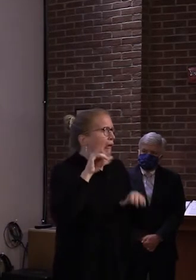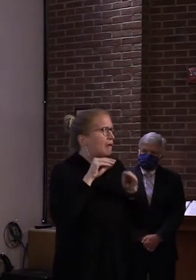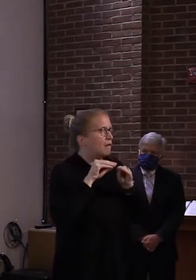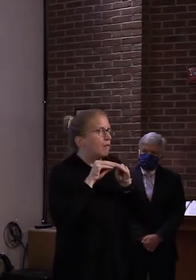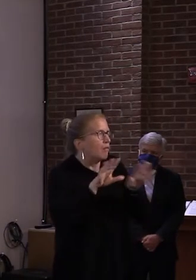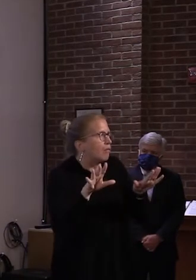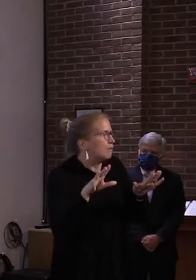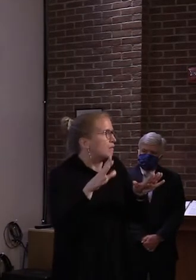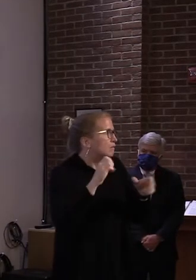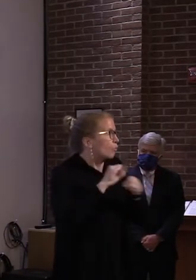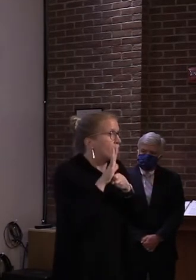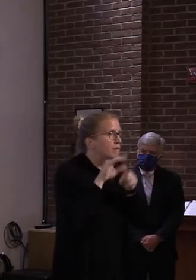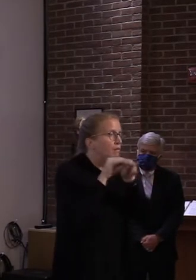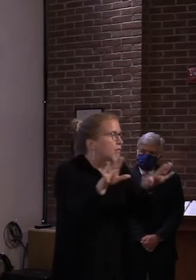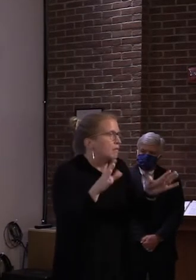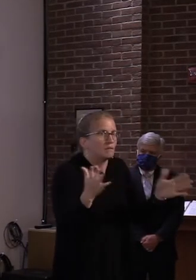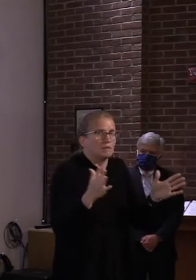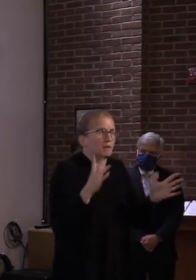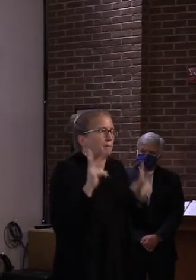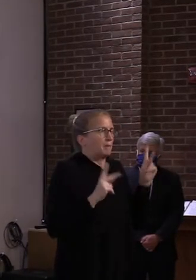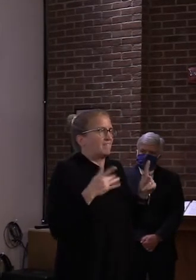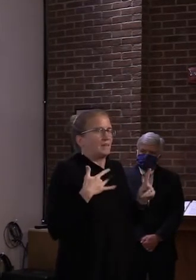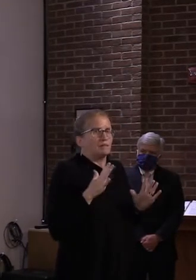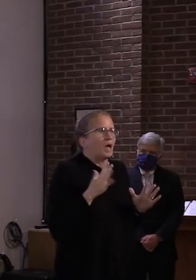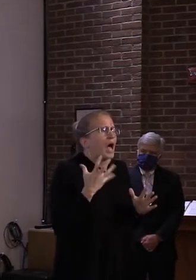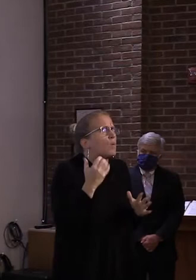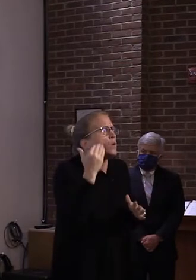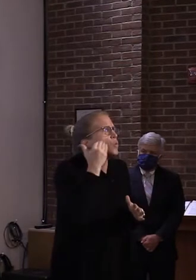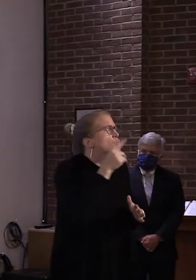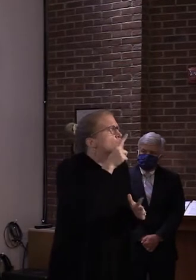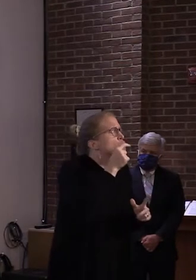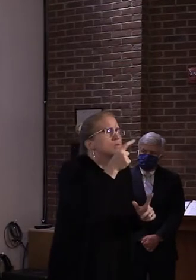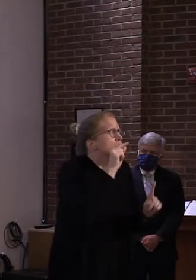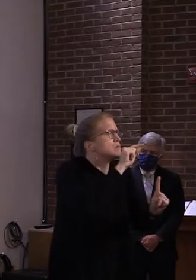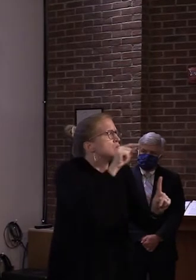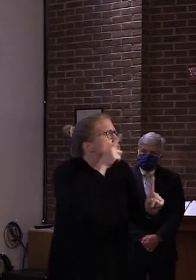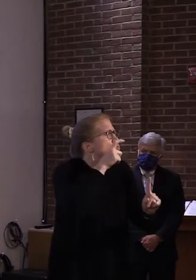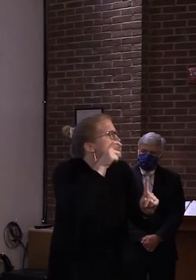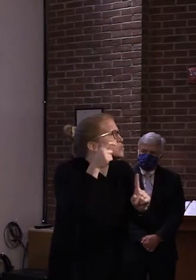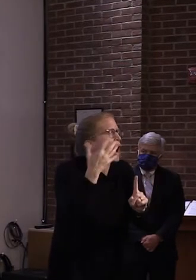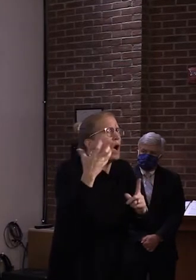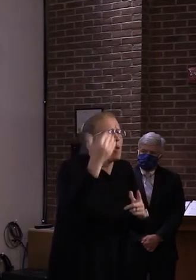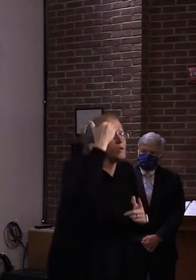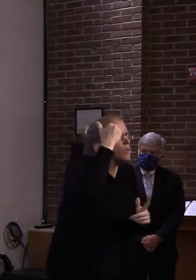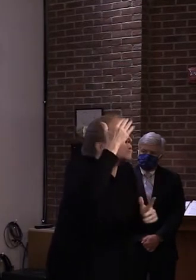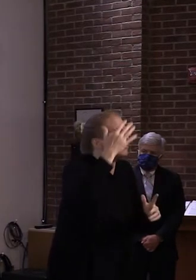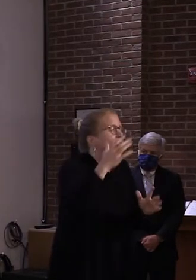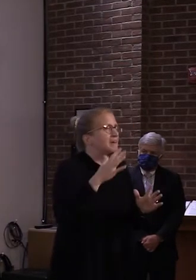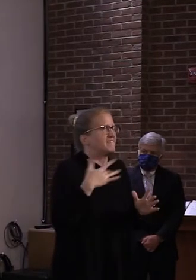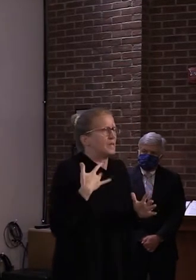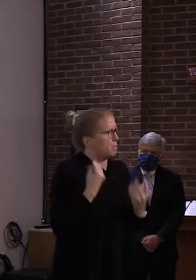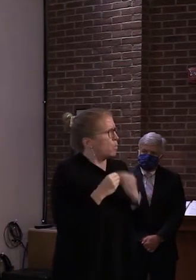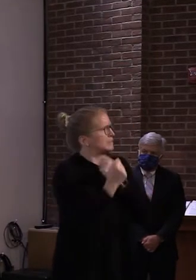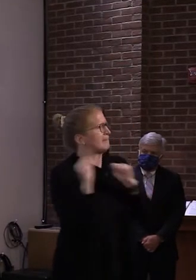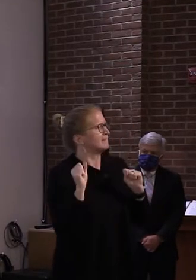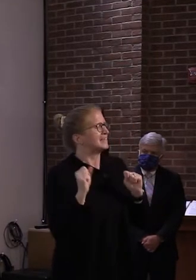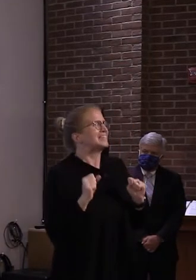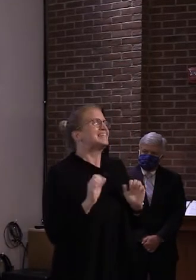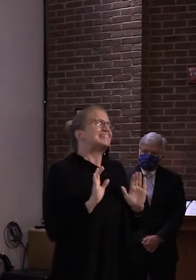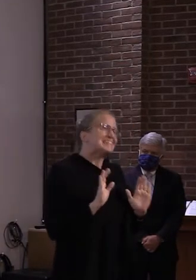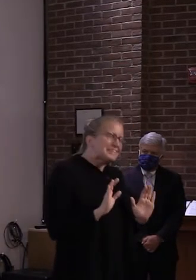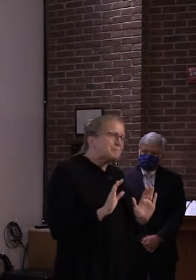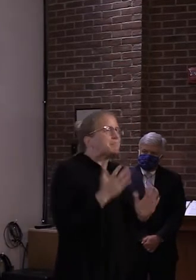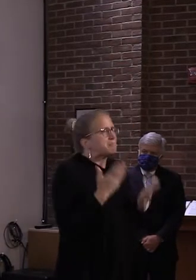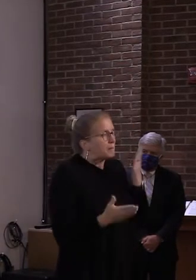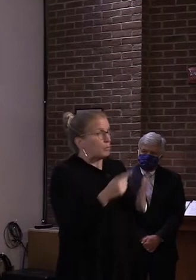know more. It may make you feel safer, but feeling safer isn't necessarily the same as being